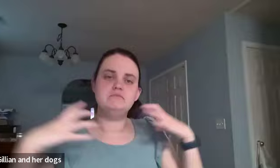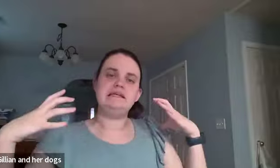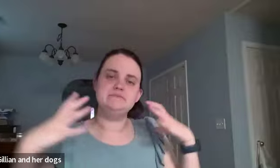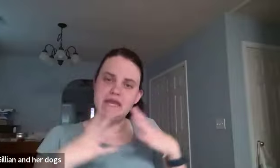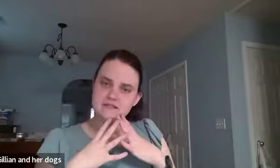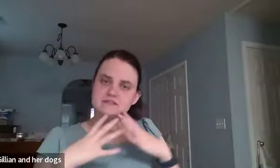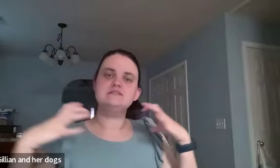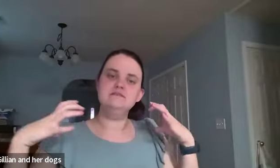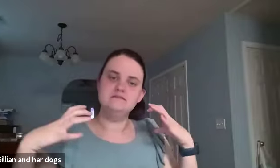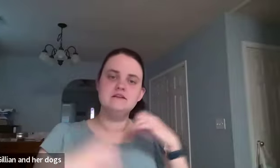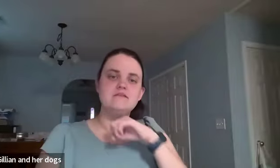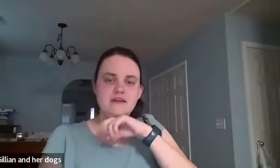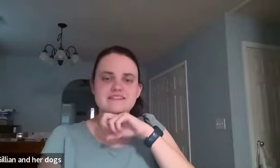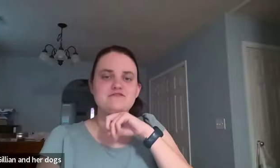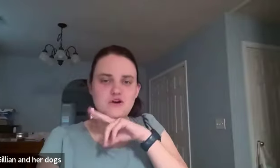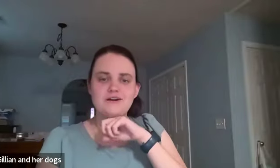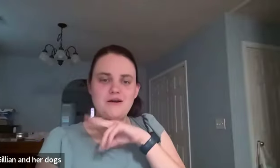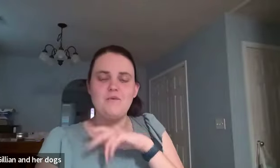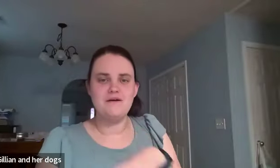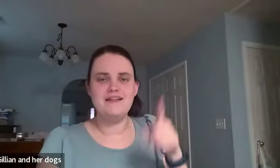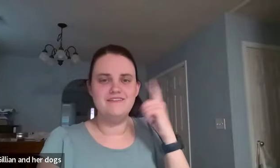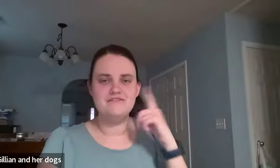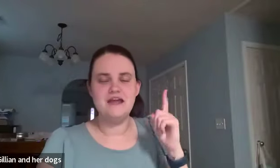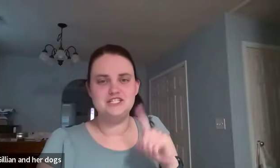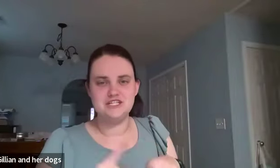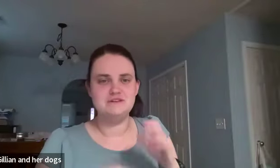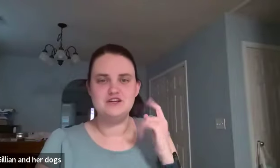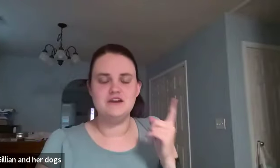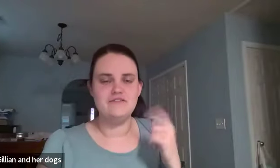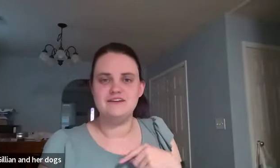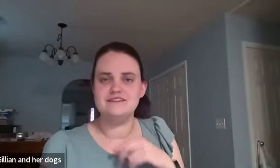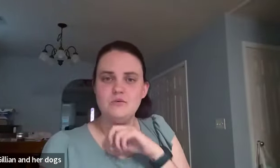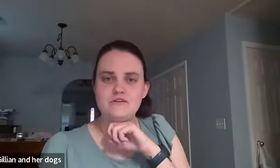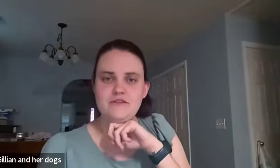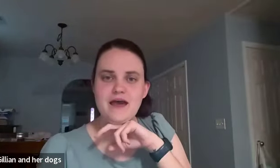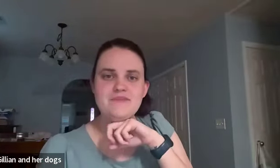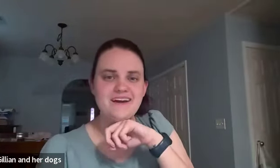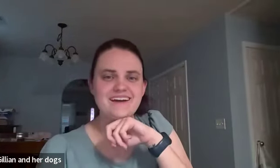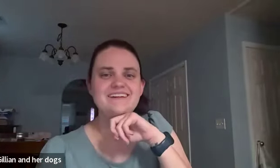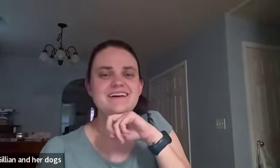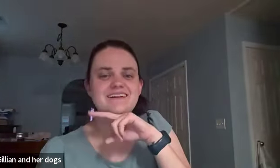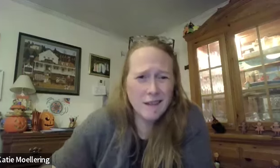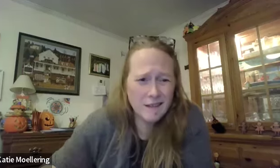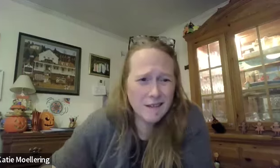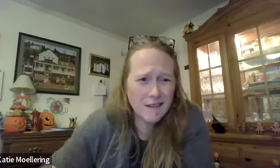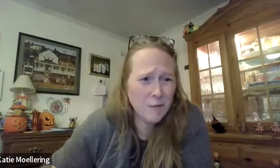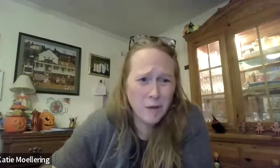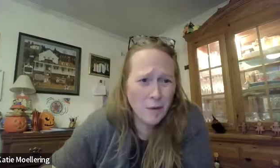chin expands. That's it, frog. Wow, I love that. I genuinely could not think of the word for that. Is it a gullet? I don't